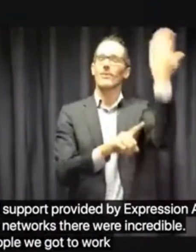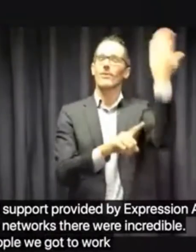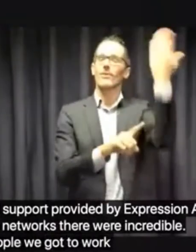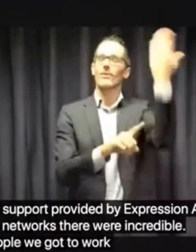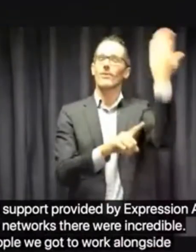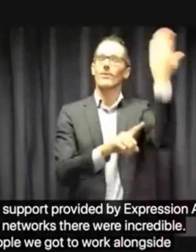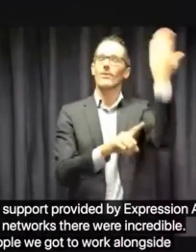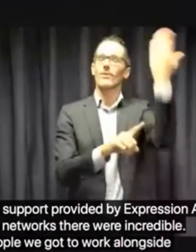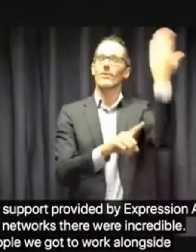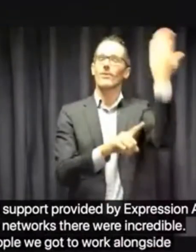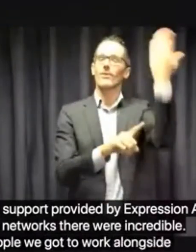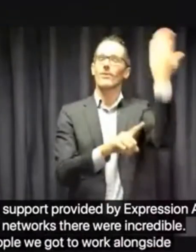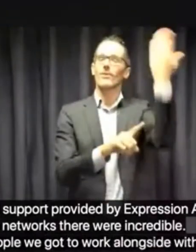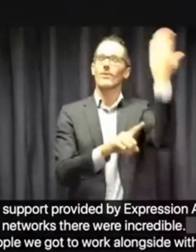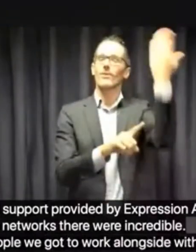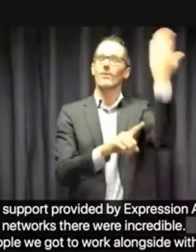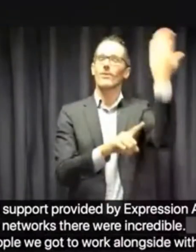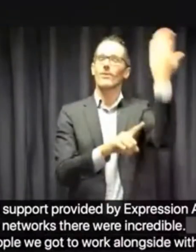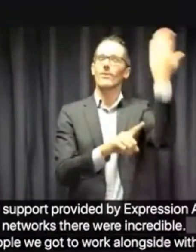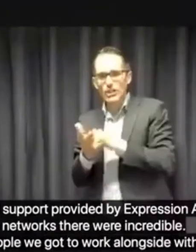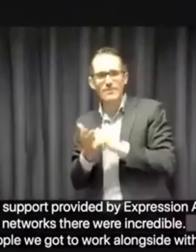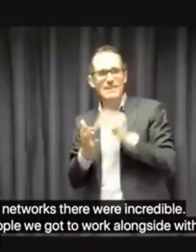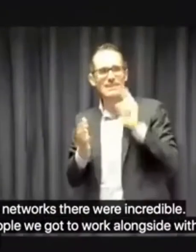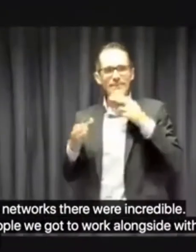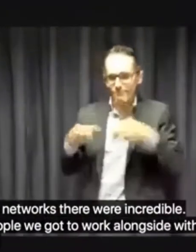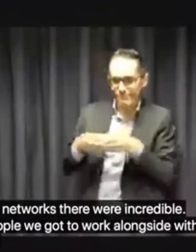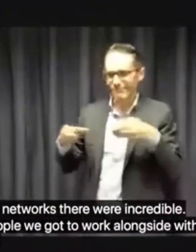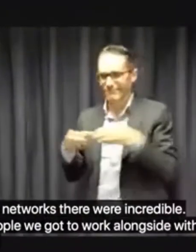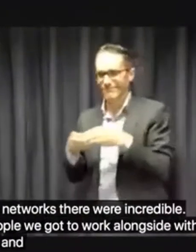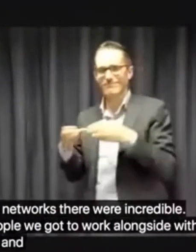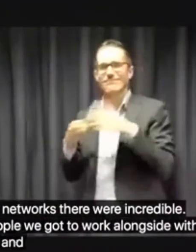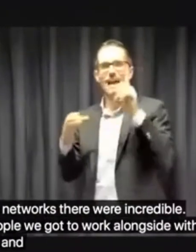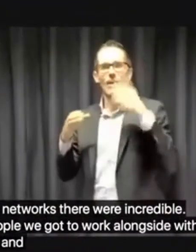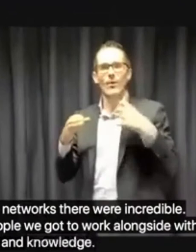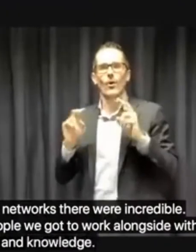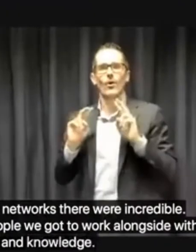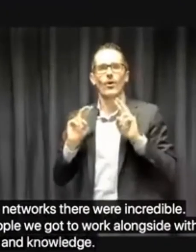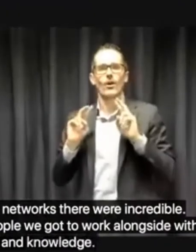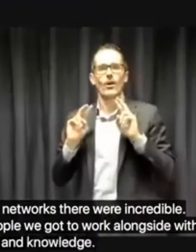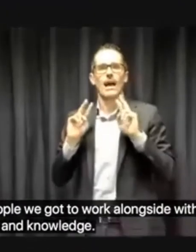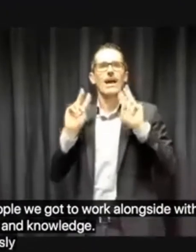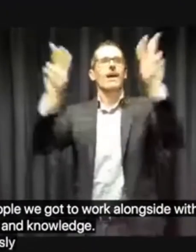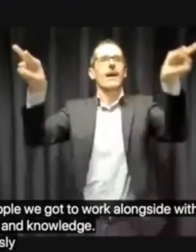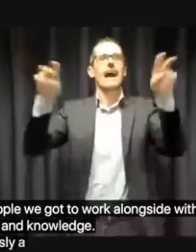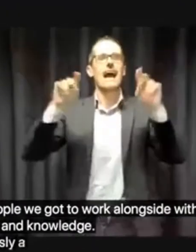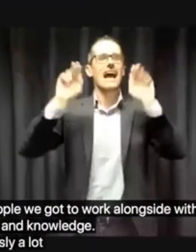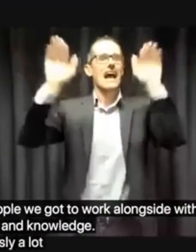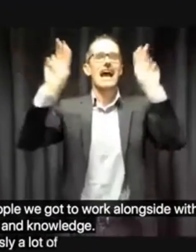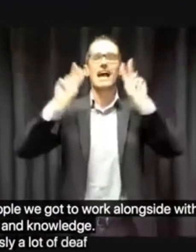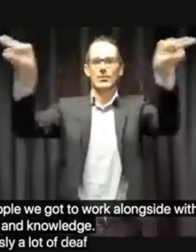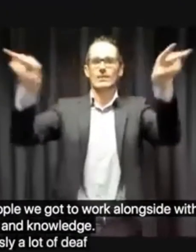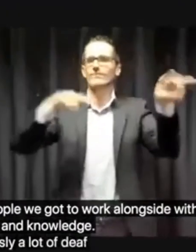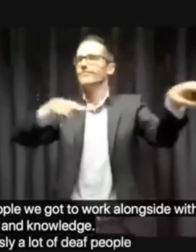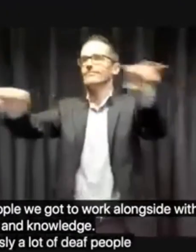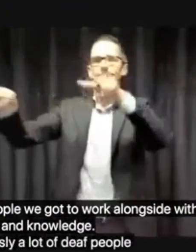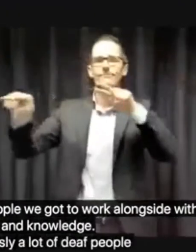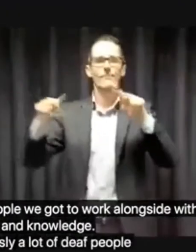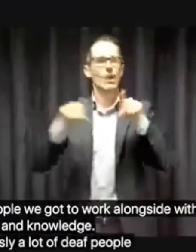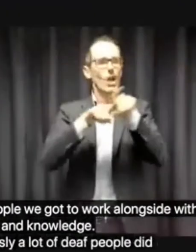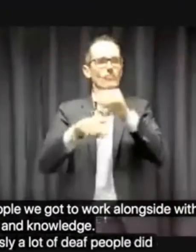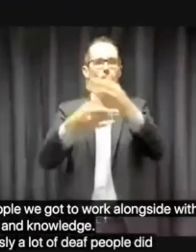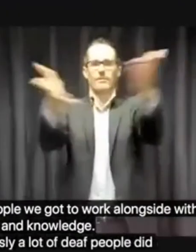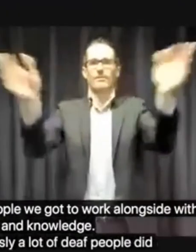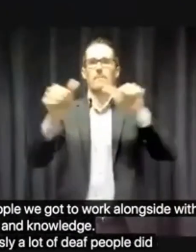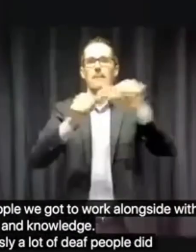so much from those young individuals. Previously, a lot of deaf people did workshops in-house and were quite segregated from the hearing or